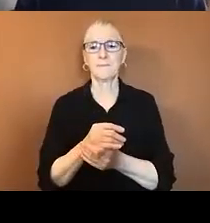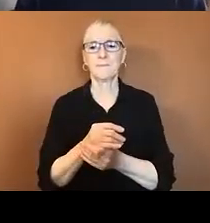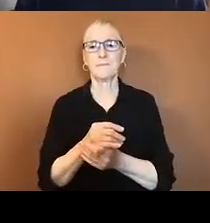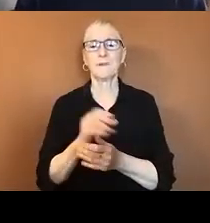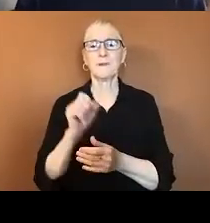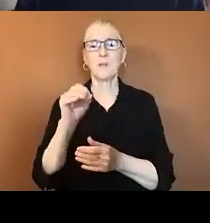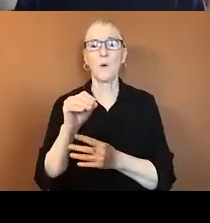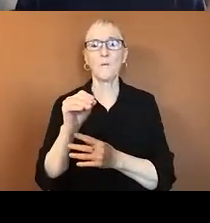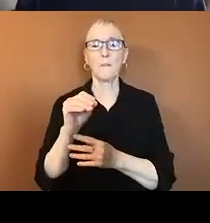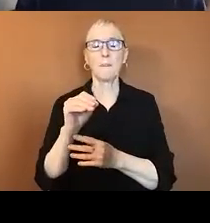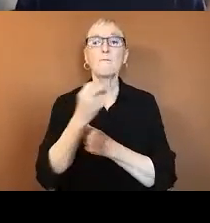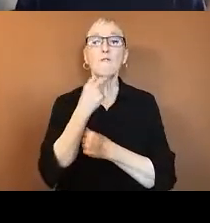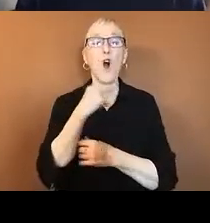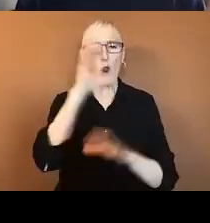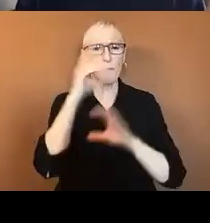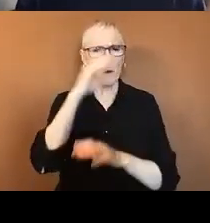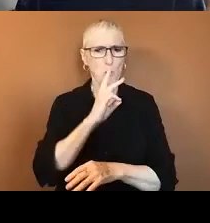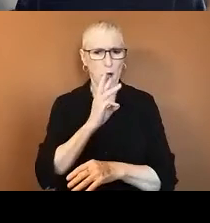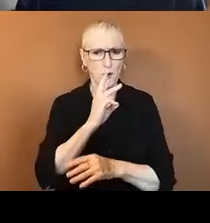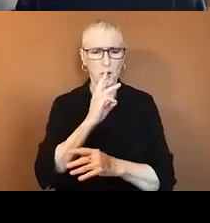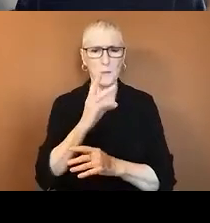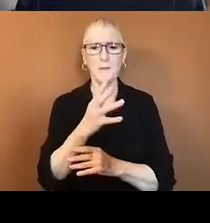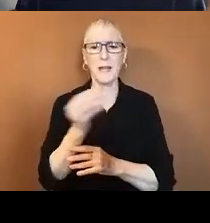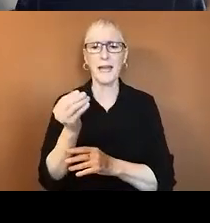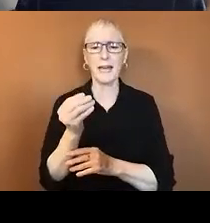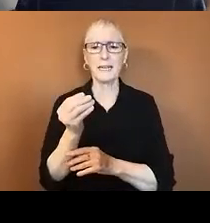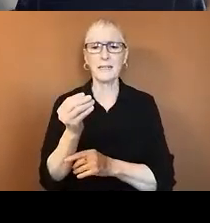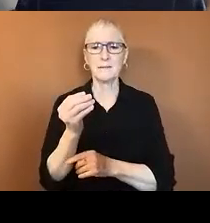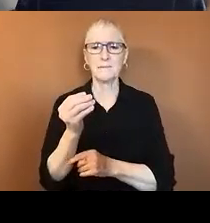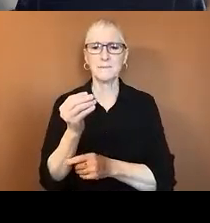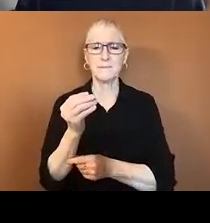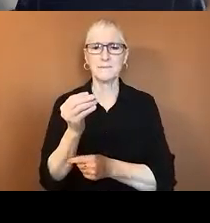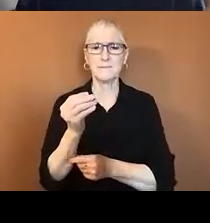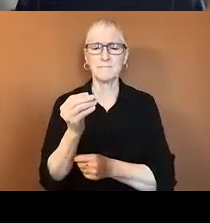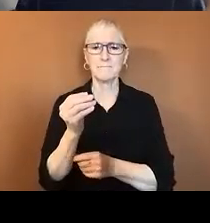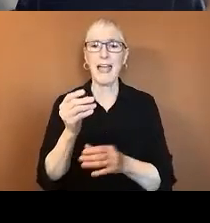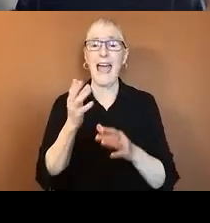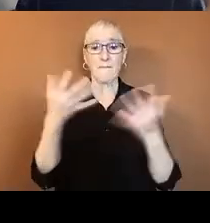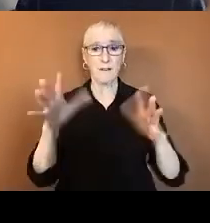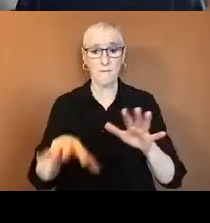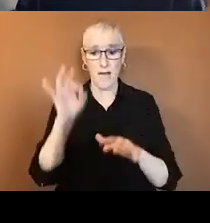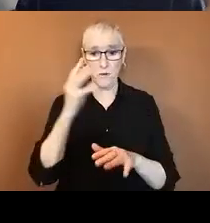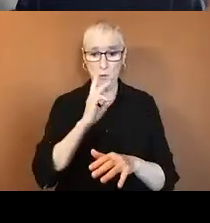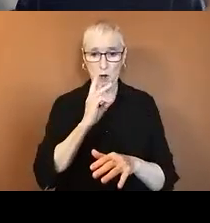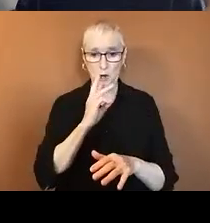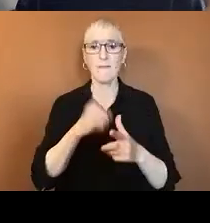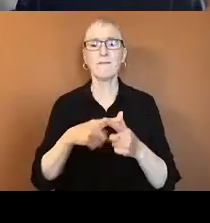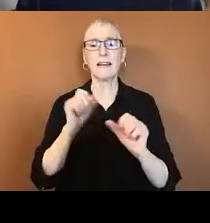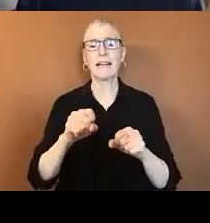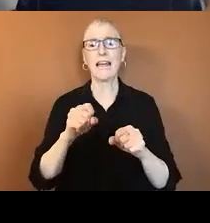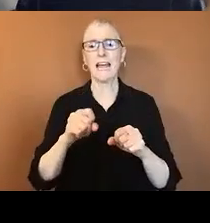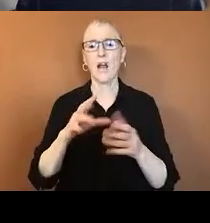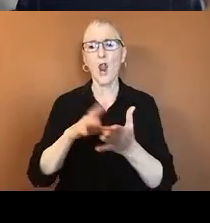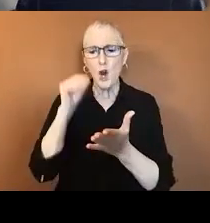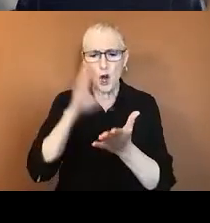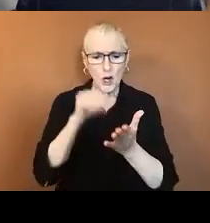So the frog is looking for some water, and again, once it finds the water, it can go ahead and learn and